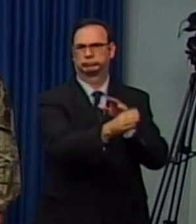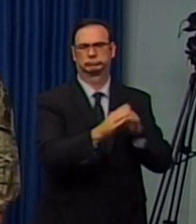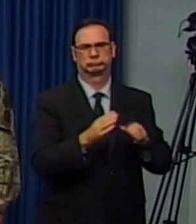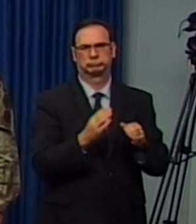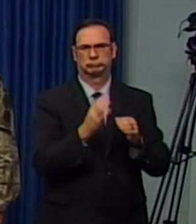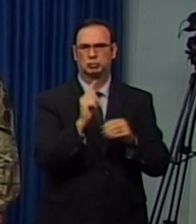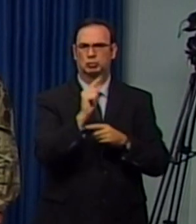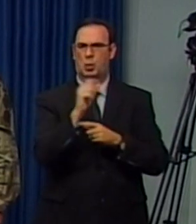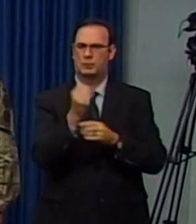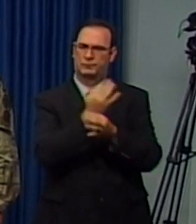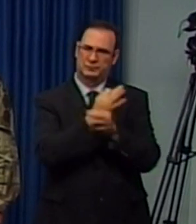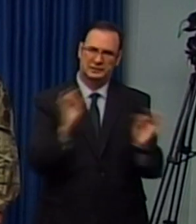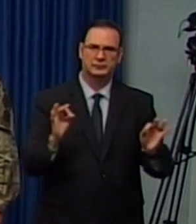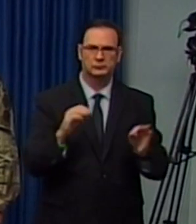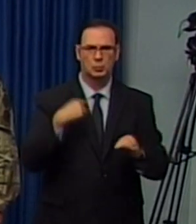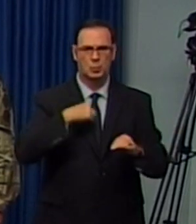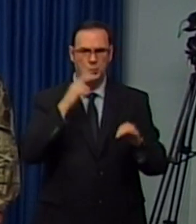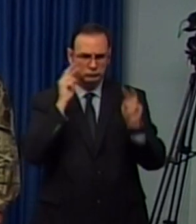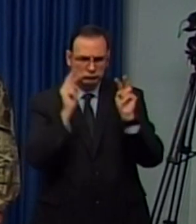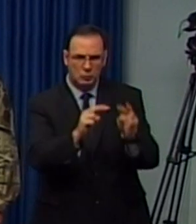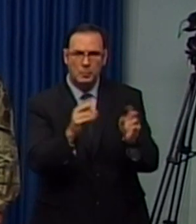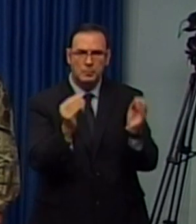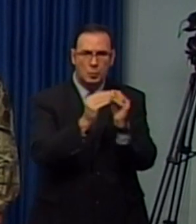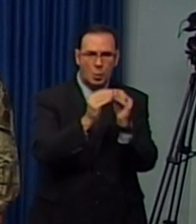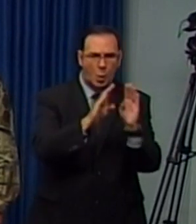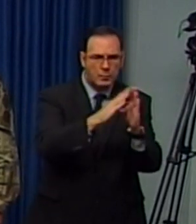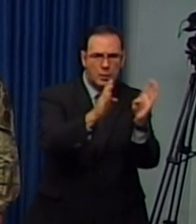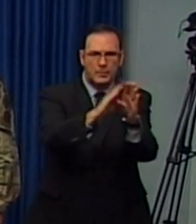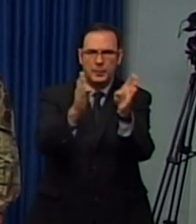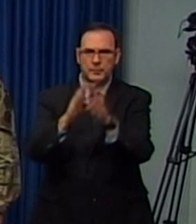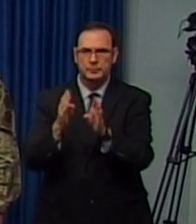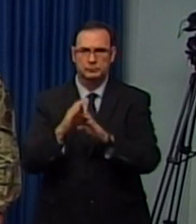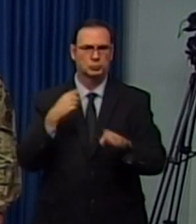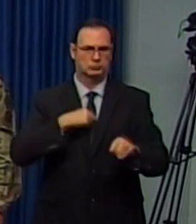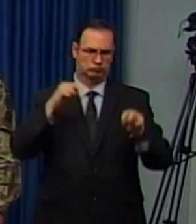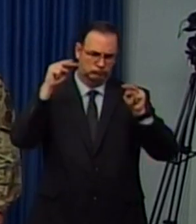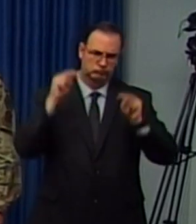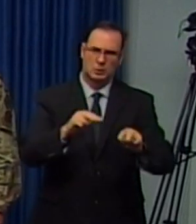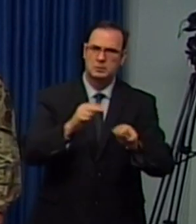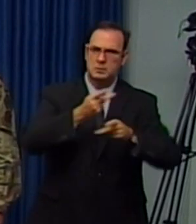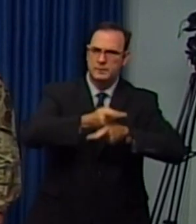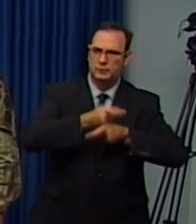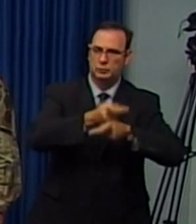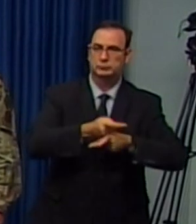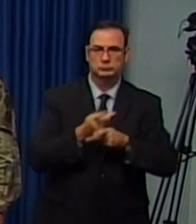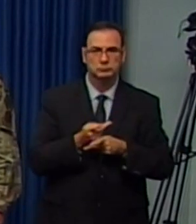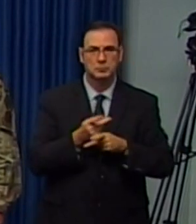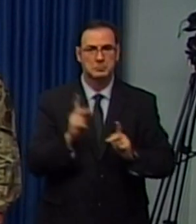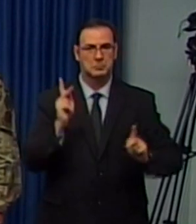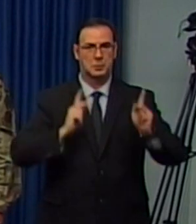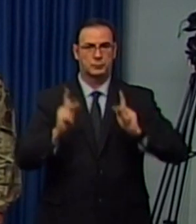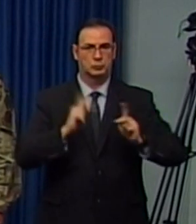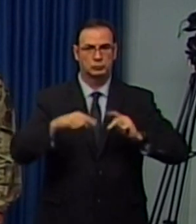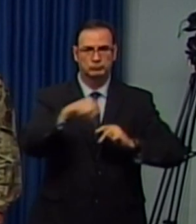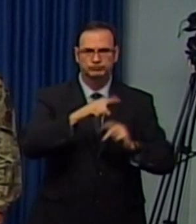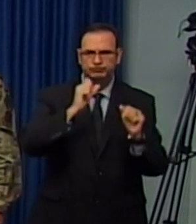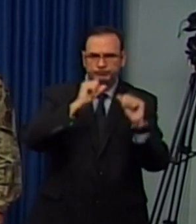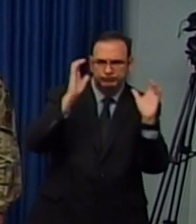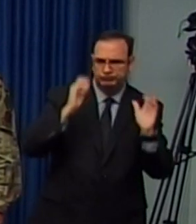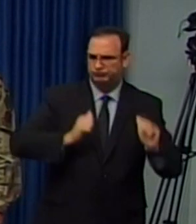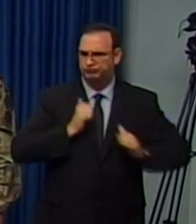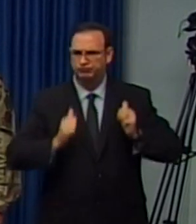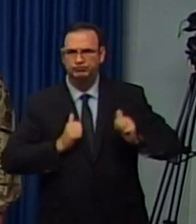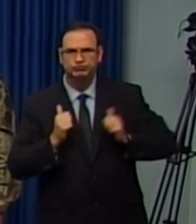to continue to do. So we're going to be monitoring this thing, and people should remain vigilant, and let's hope for the